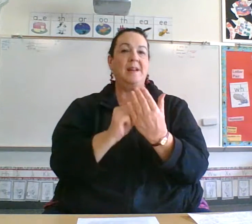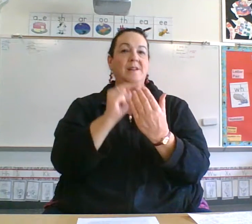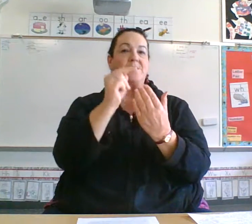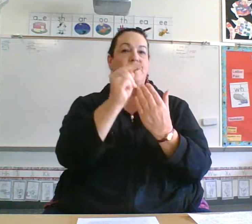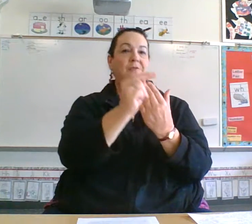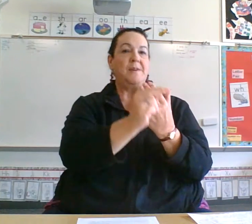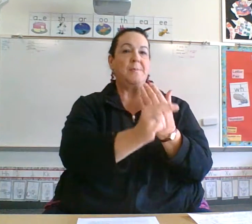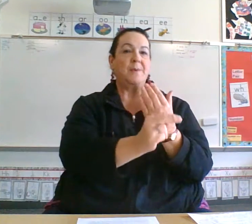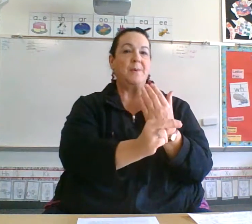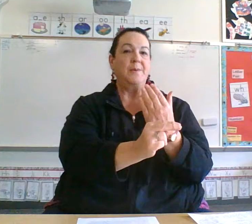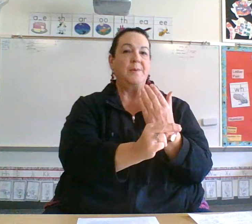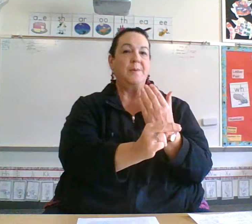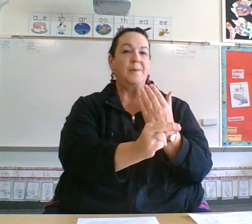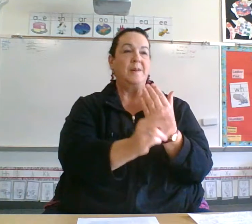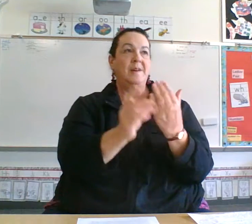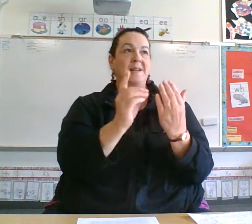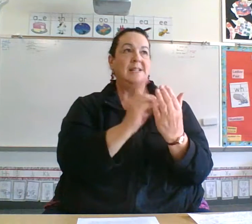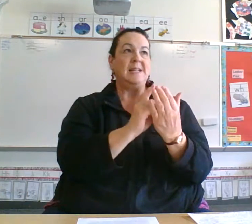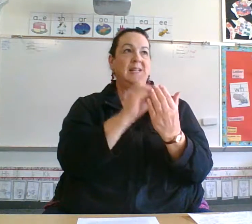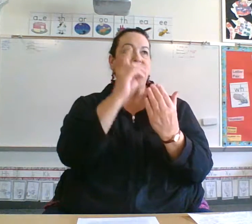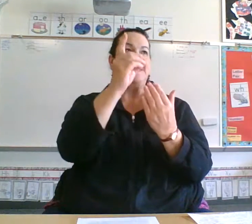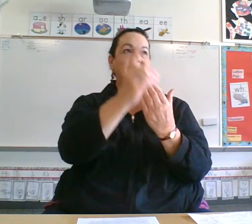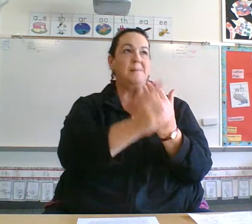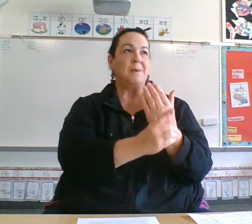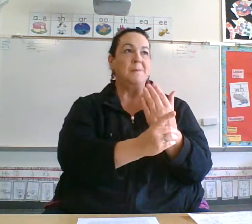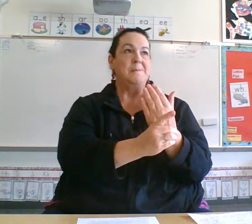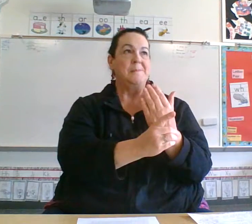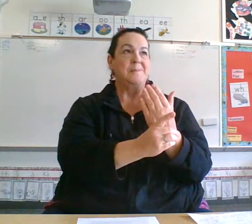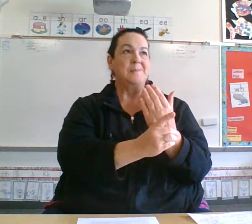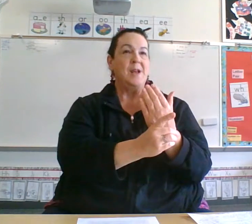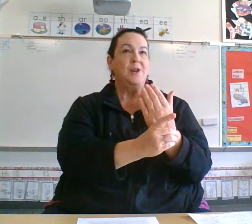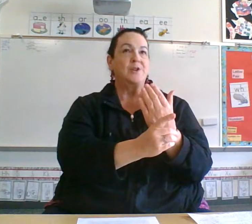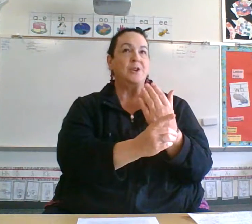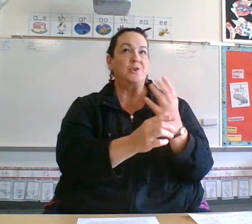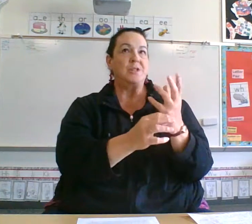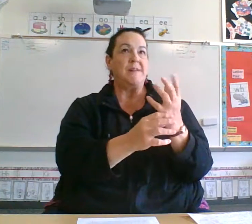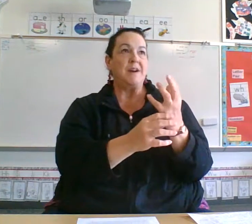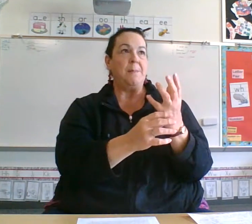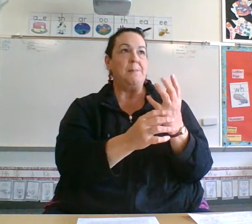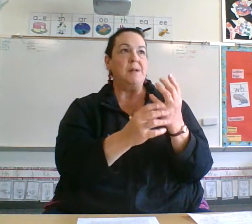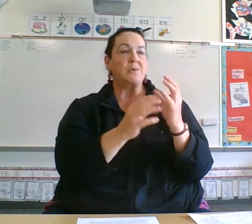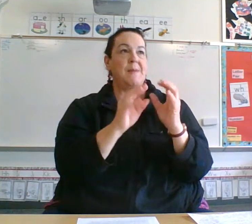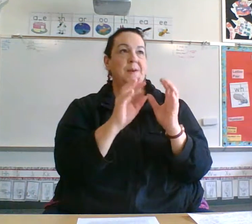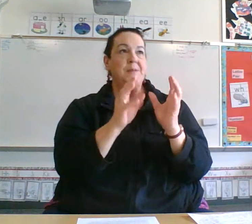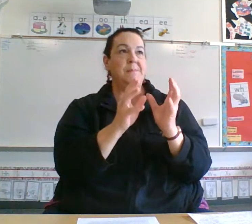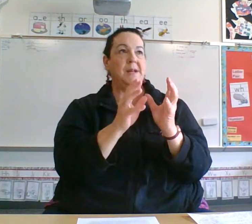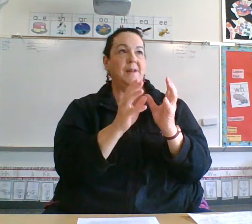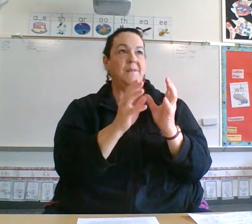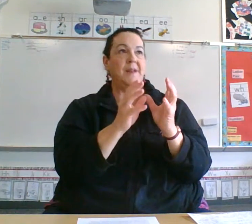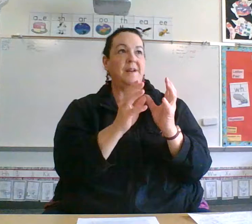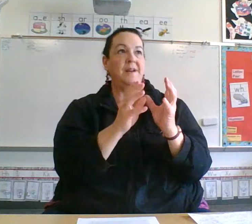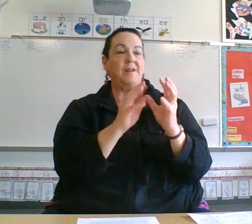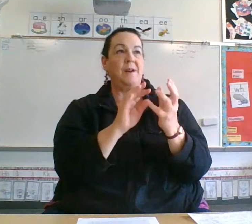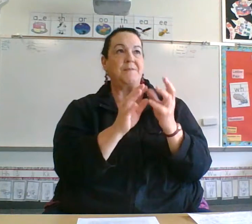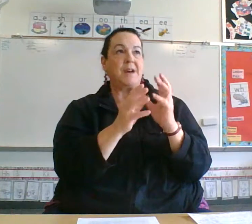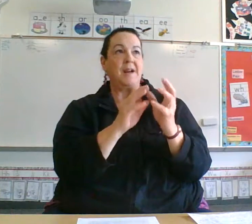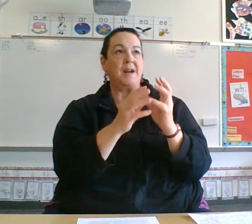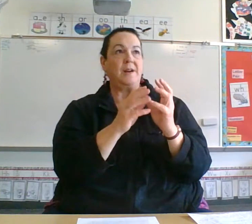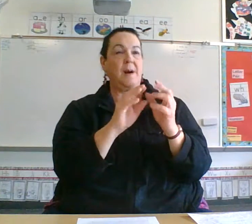is November, D is December. So you just have a couple months right there in the middle that you have to kind of